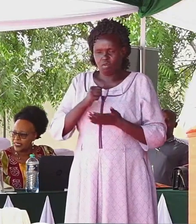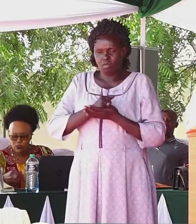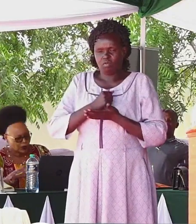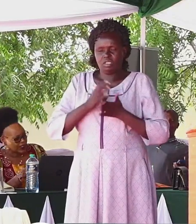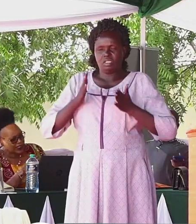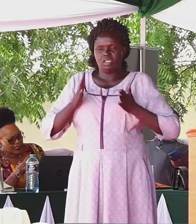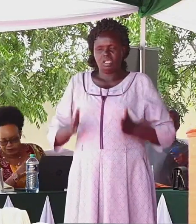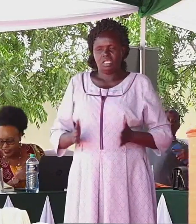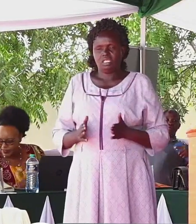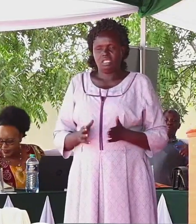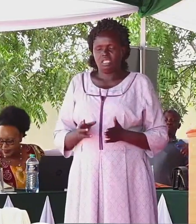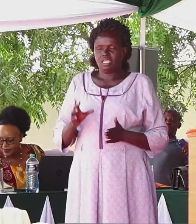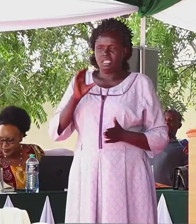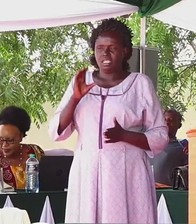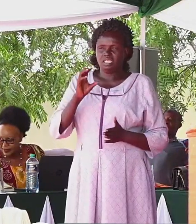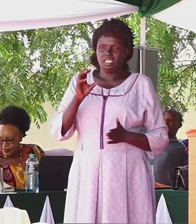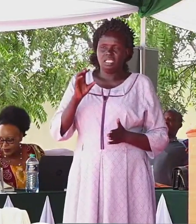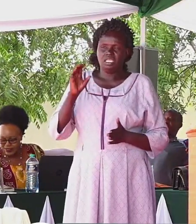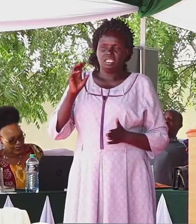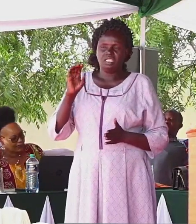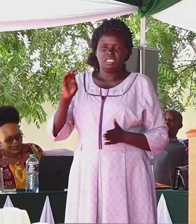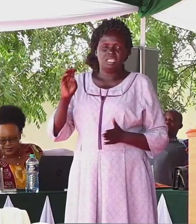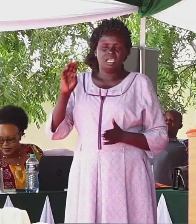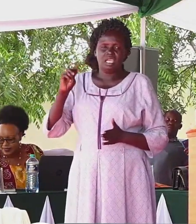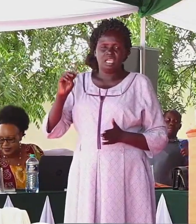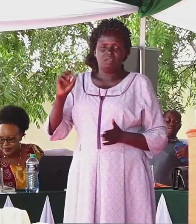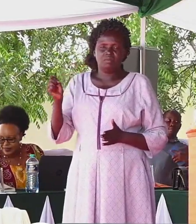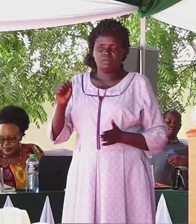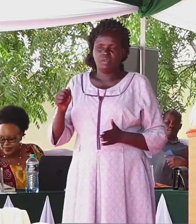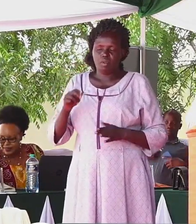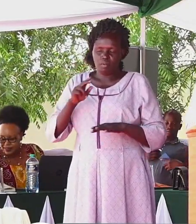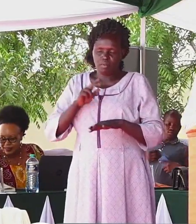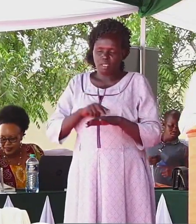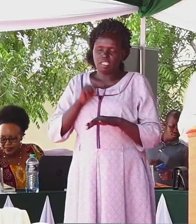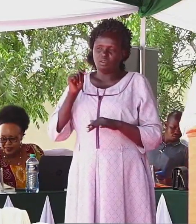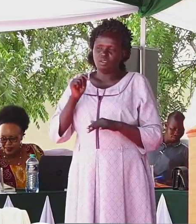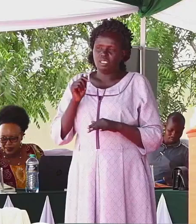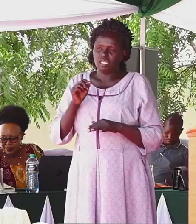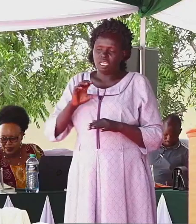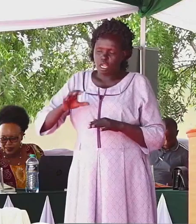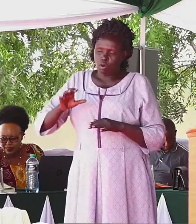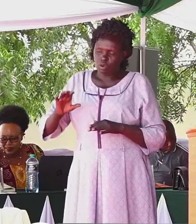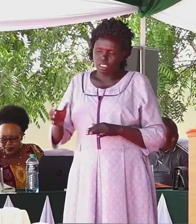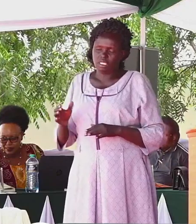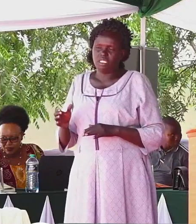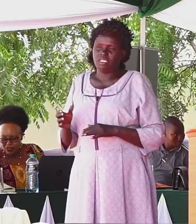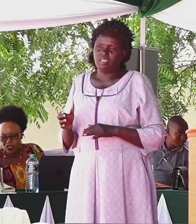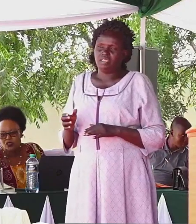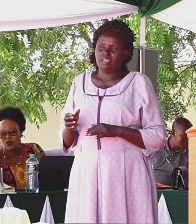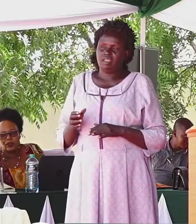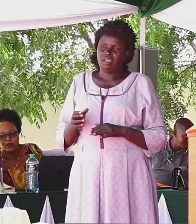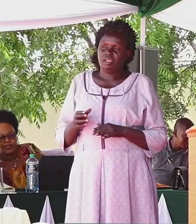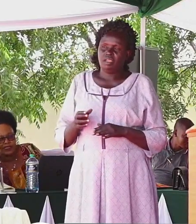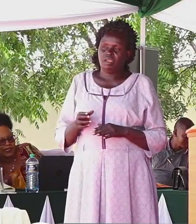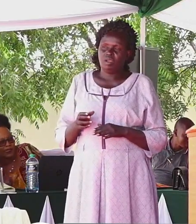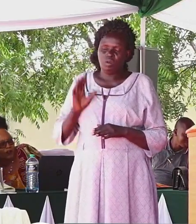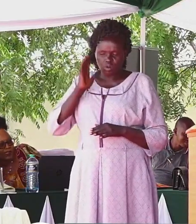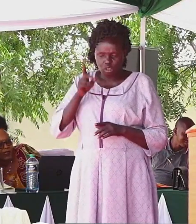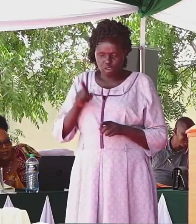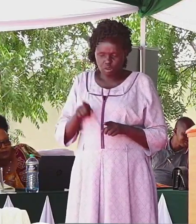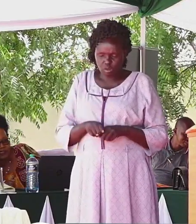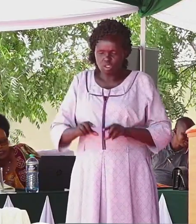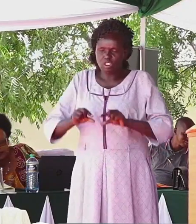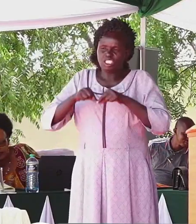the CCMs from the nation counties. I would also wish to give